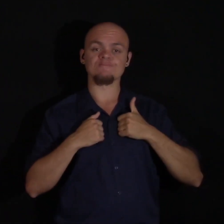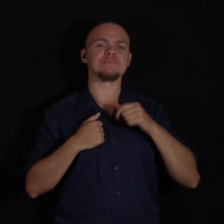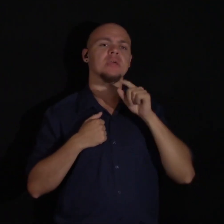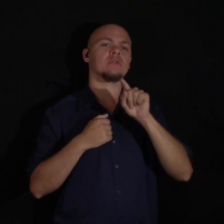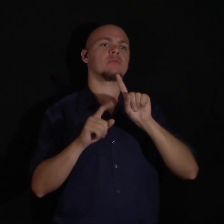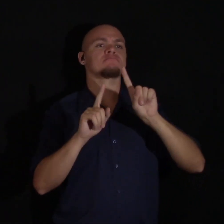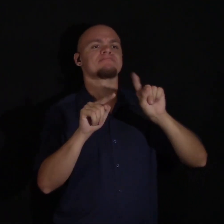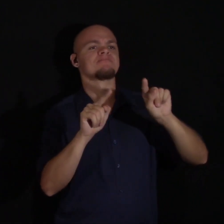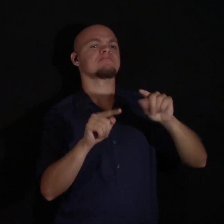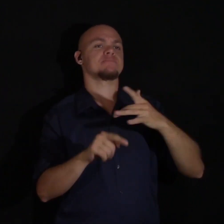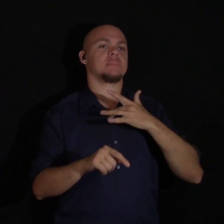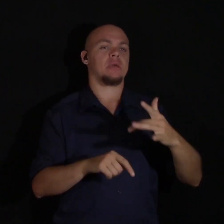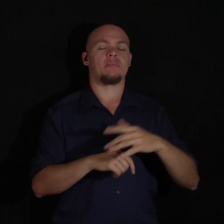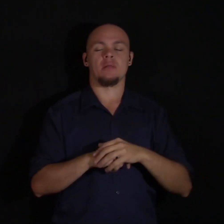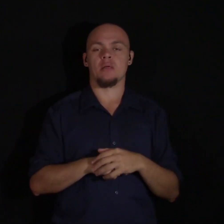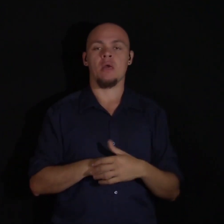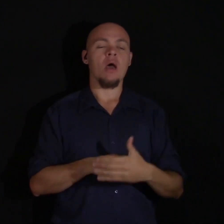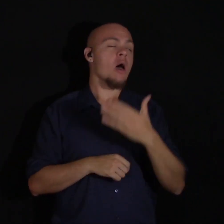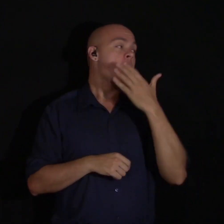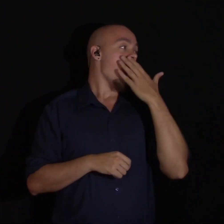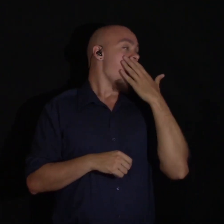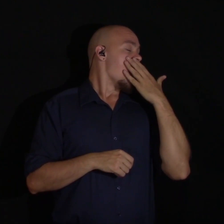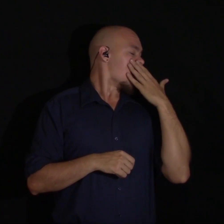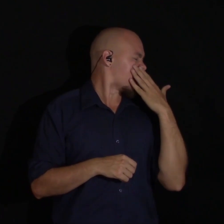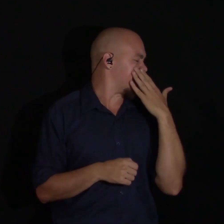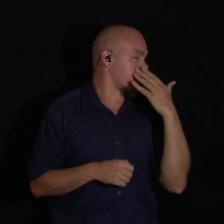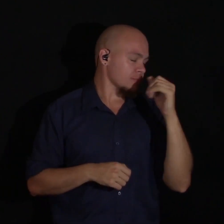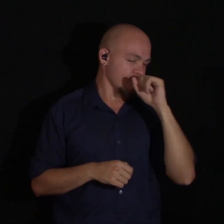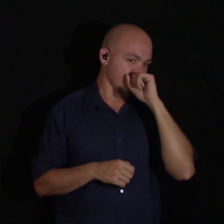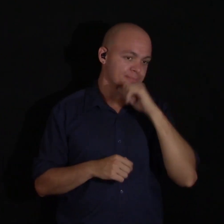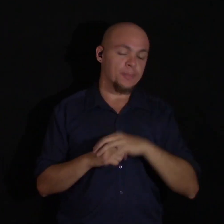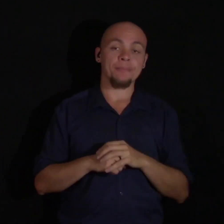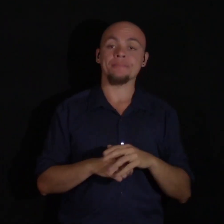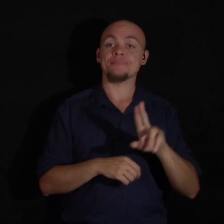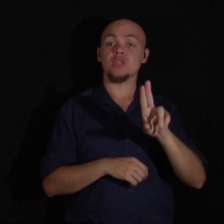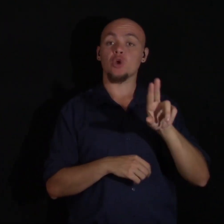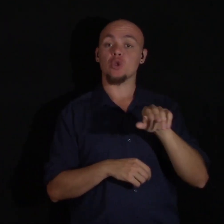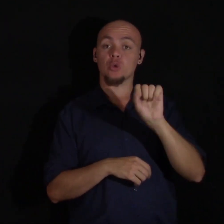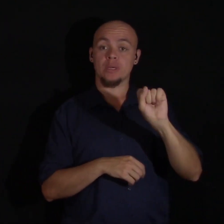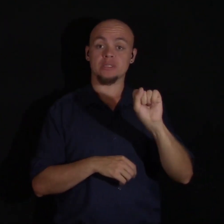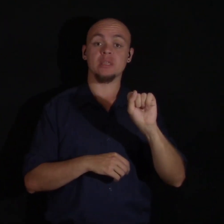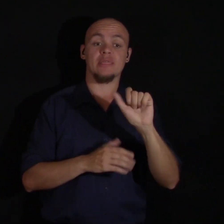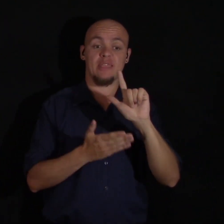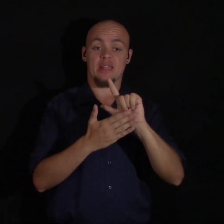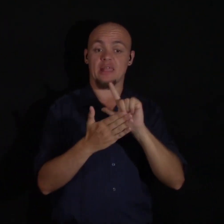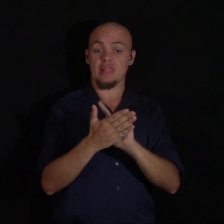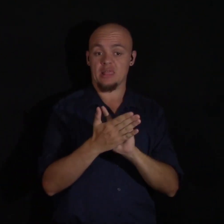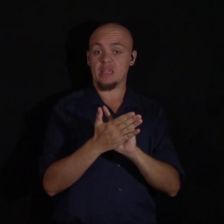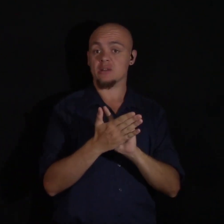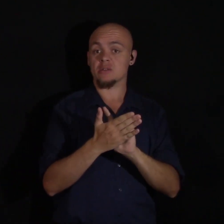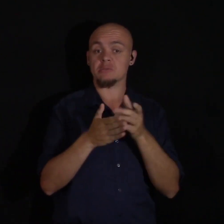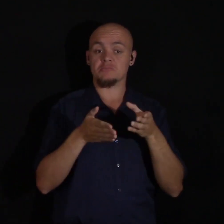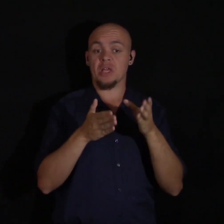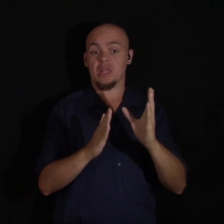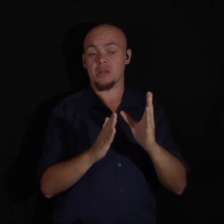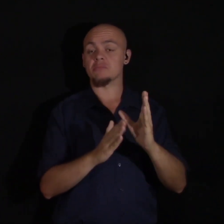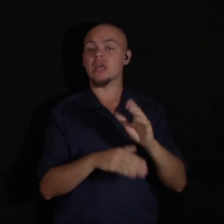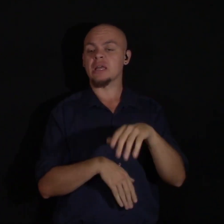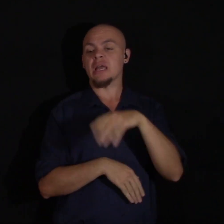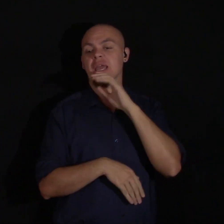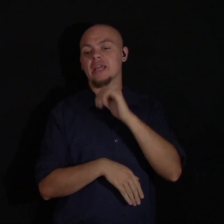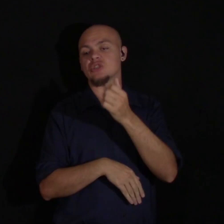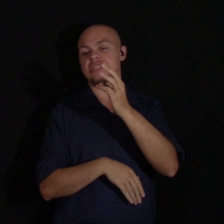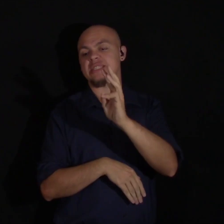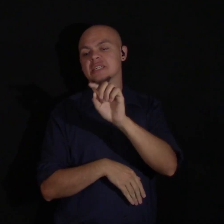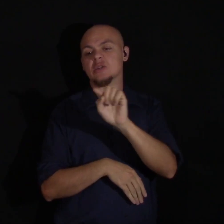frequent. In the United States of America, the legal age of consent varies between the ages of 16 and 18. The state